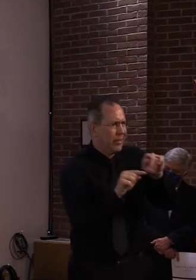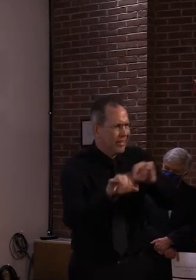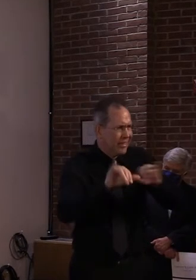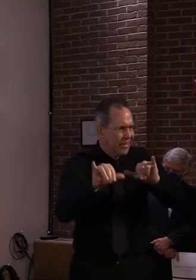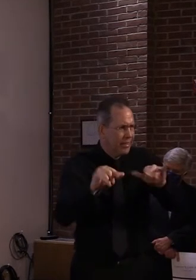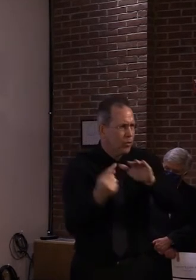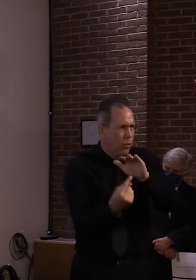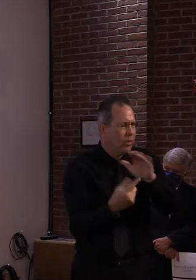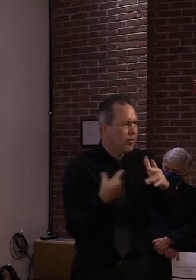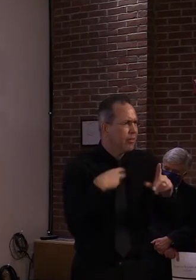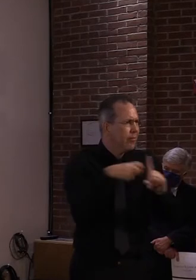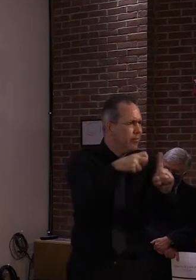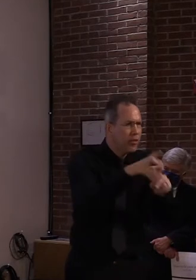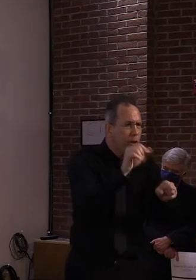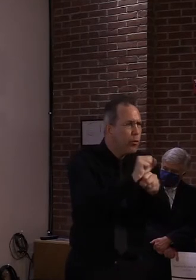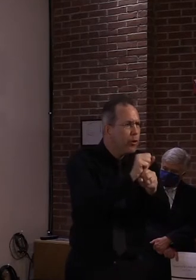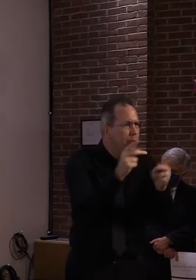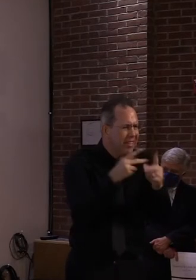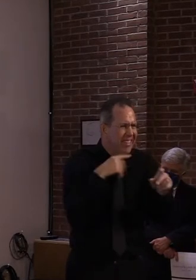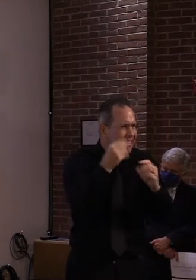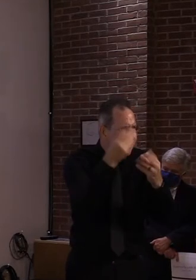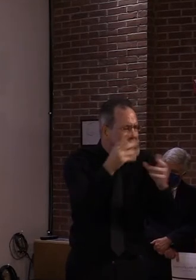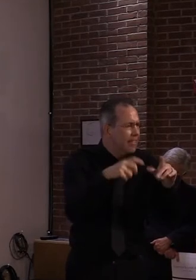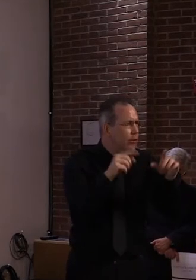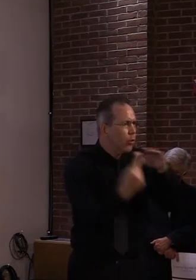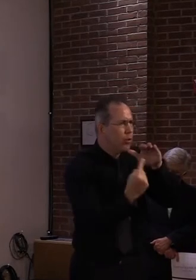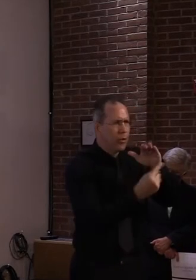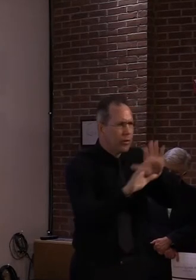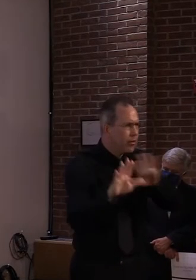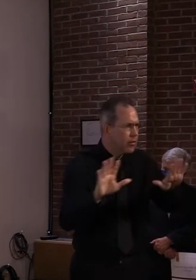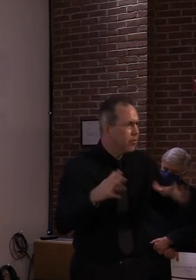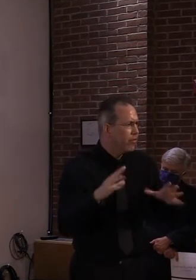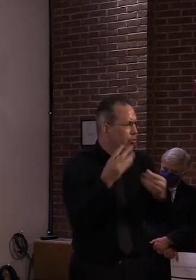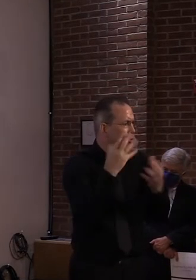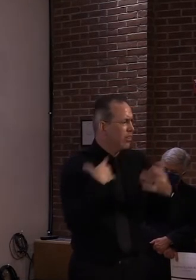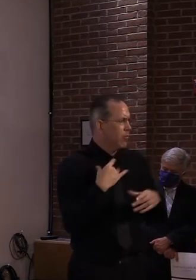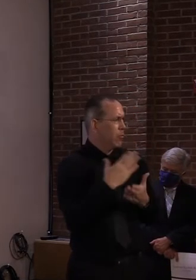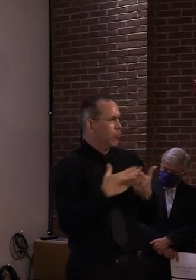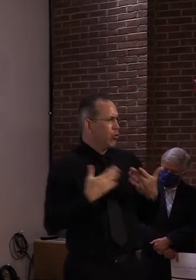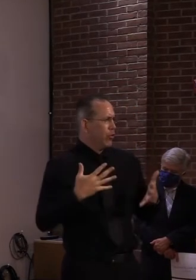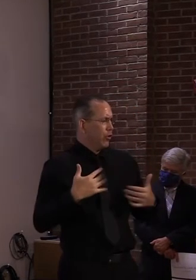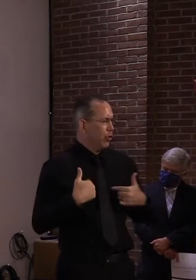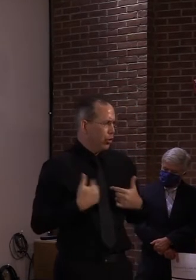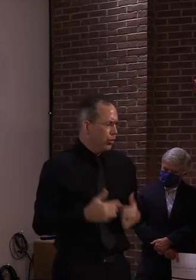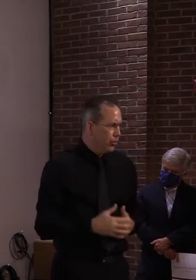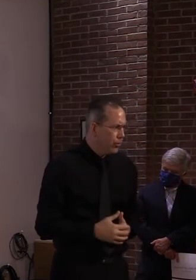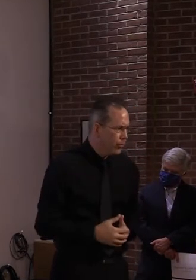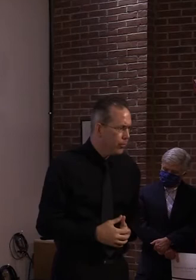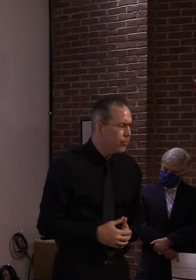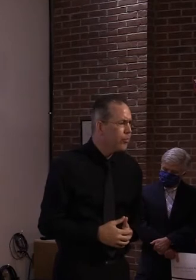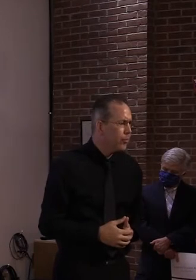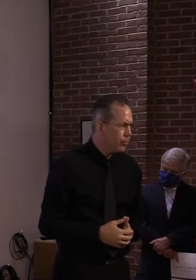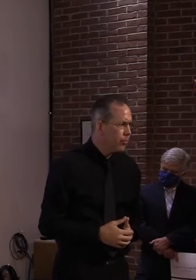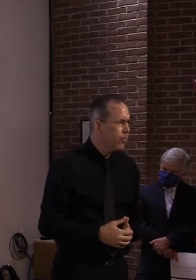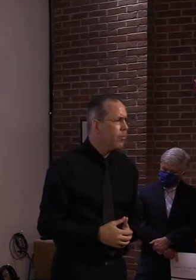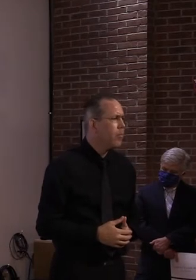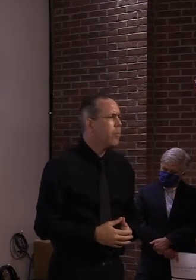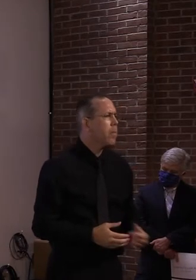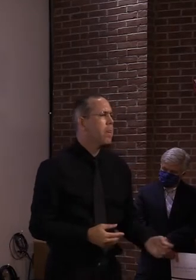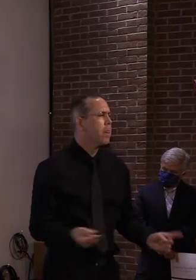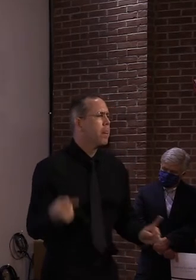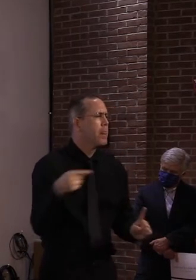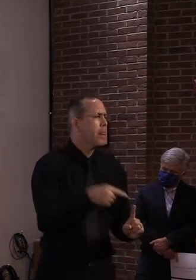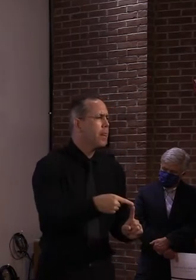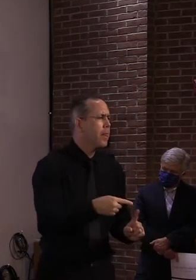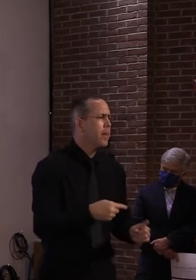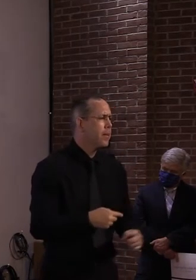Okay, and to follow what you said about the Fairhaven facility and the numbers, obviously you've talked about Burlington Health and